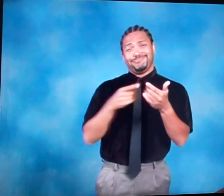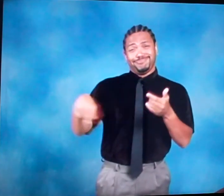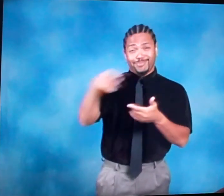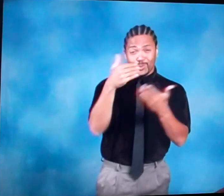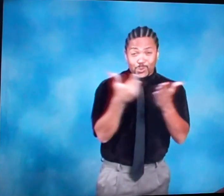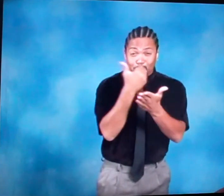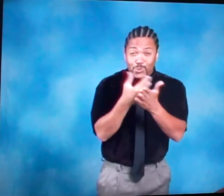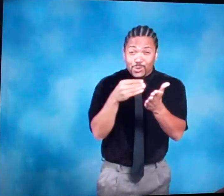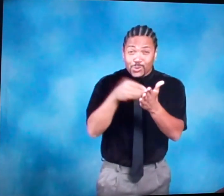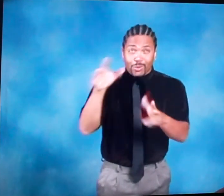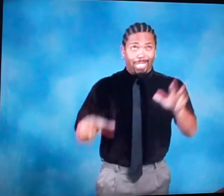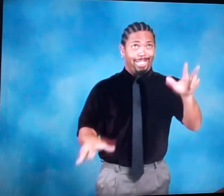interpreter.